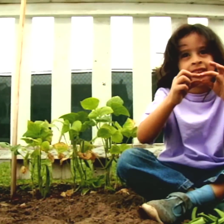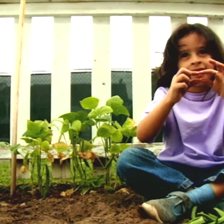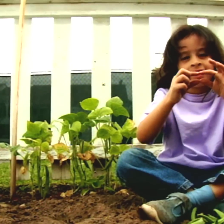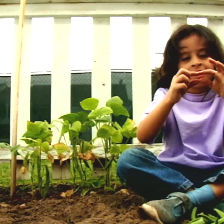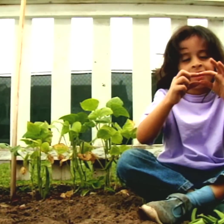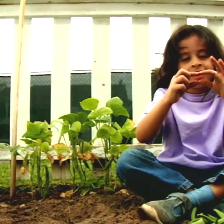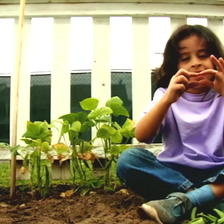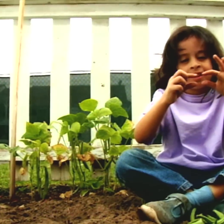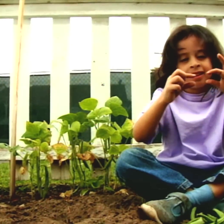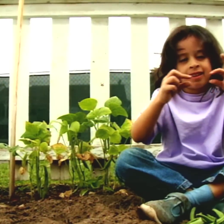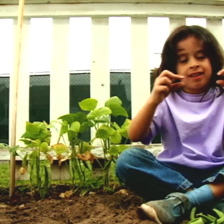Bean.